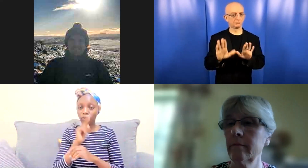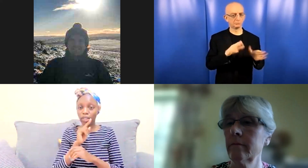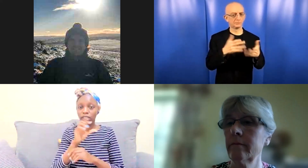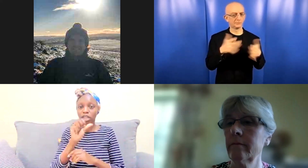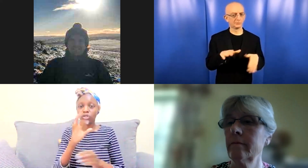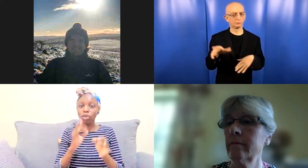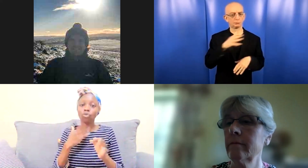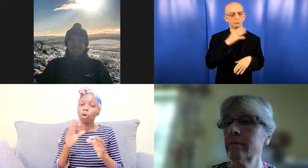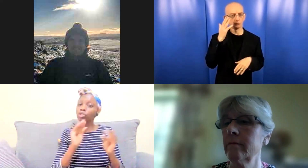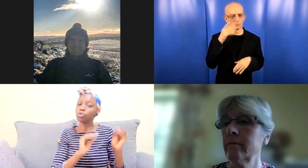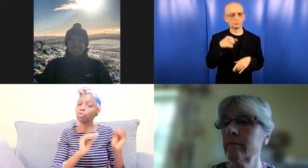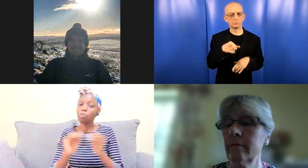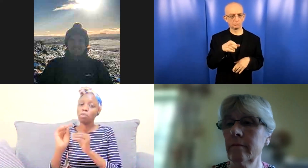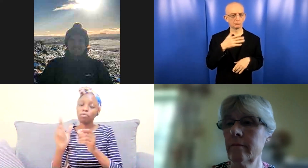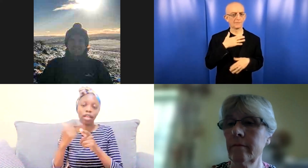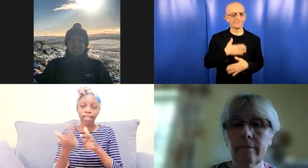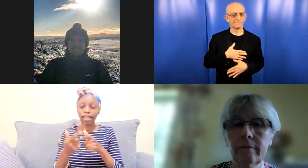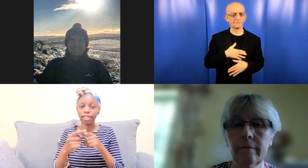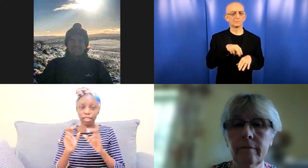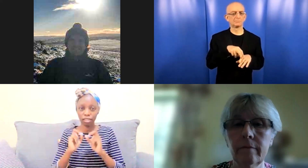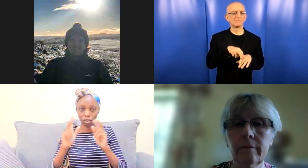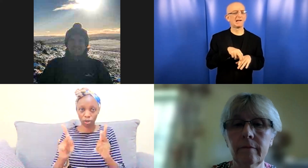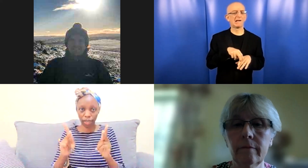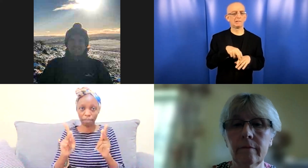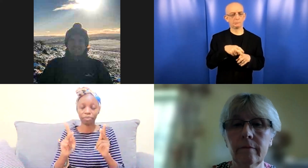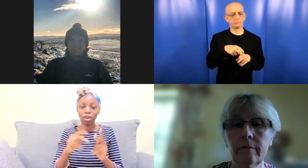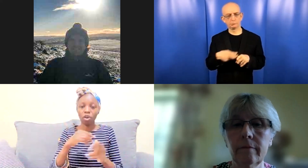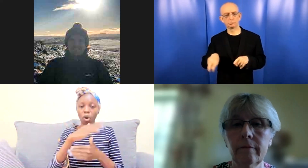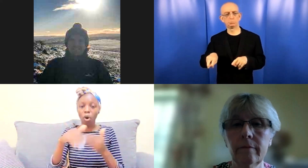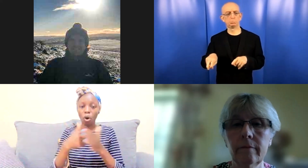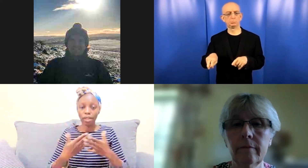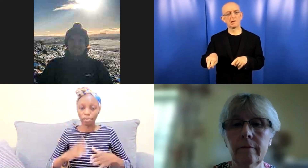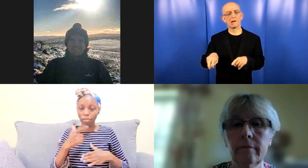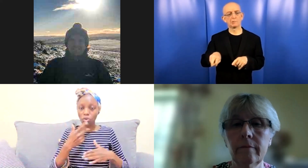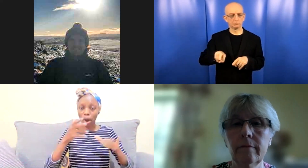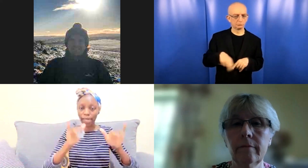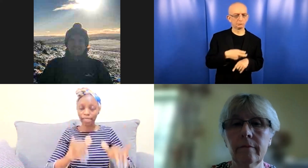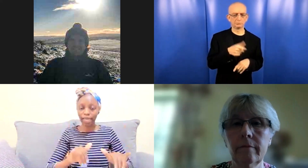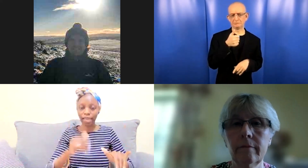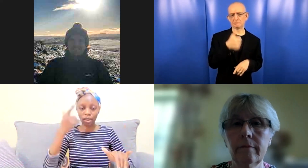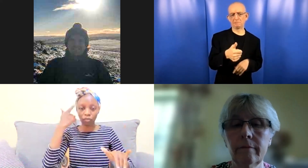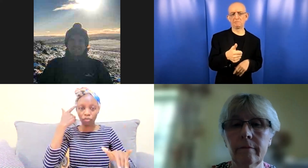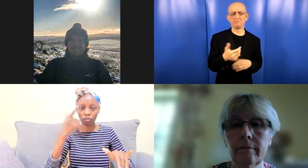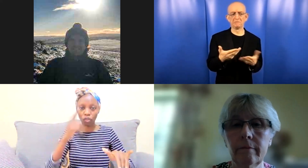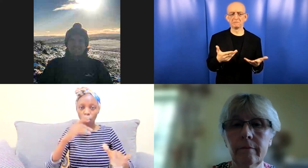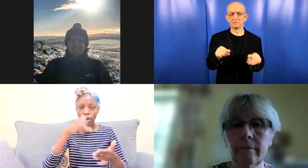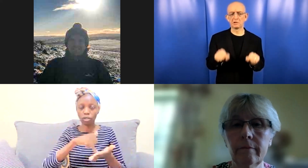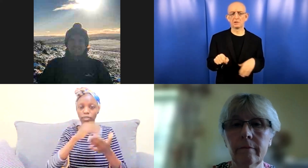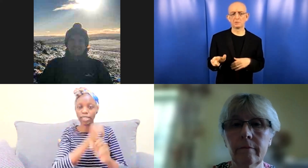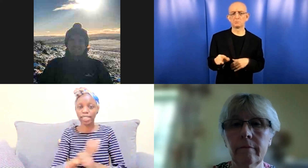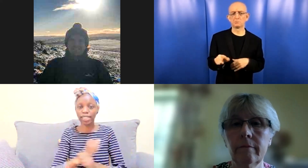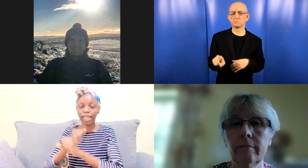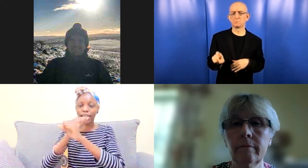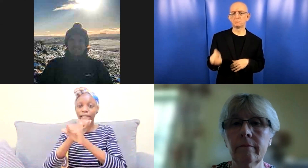you can still do it manually. All those that are staying for the inclusive safeguarding breakout